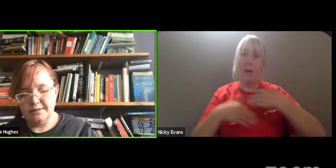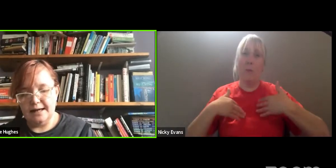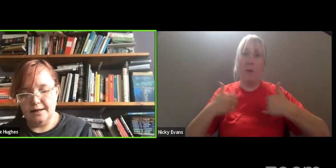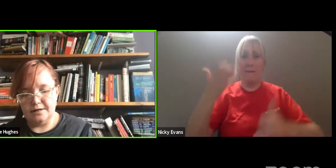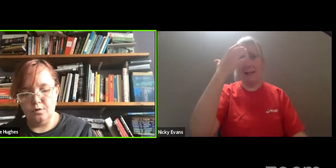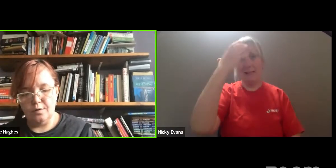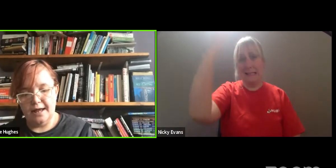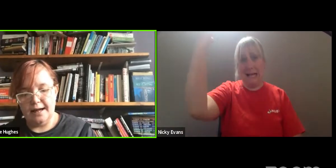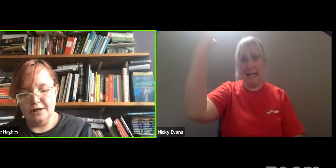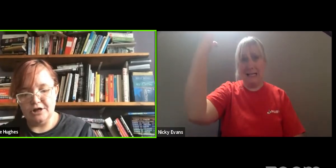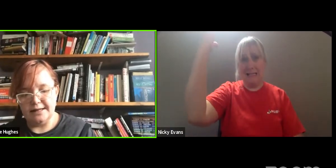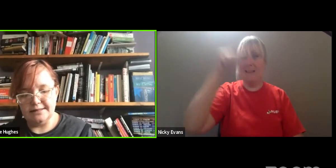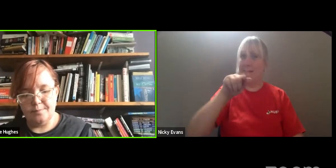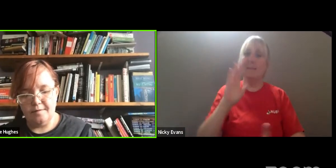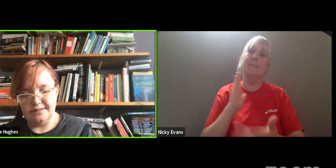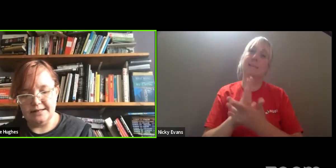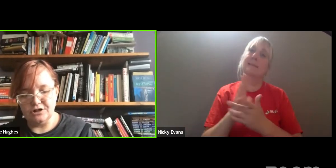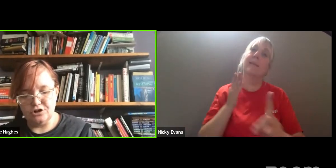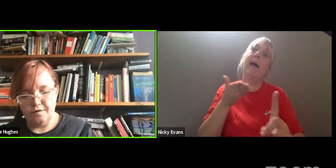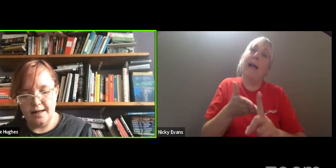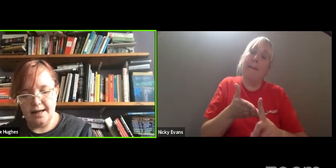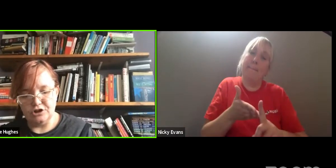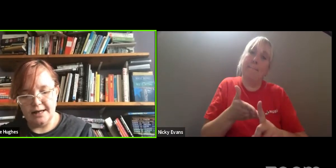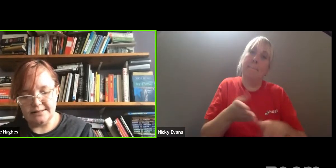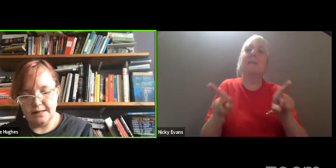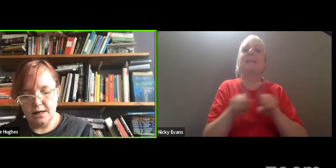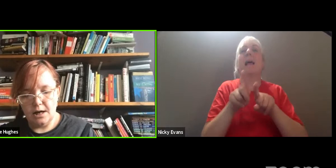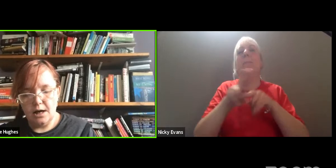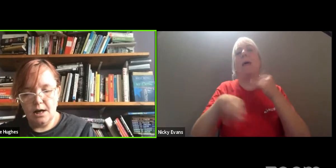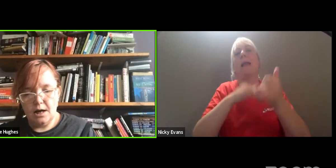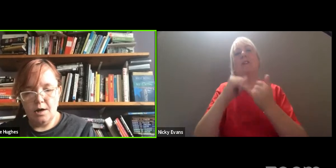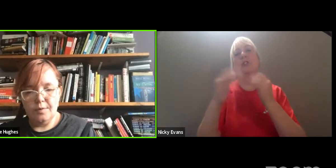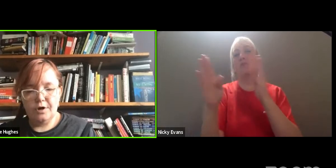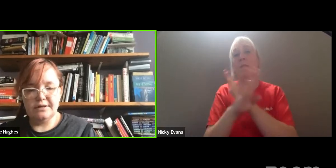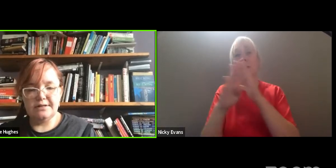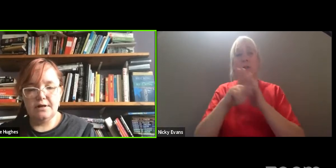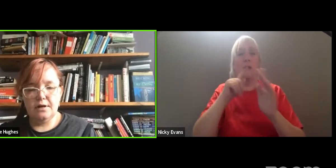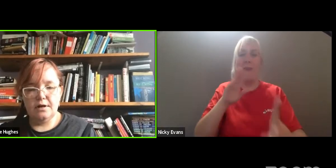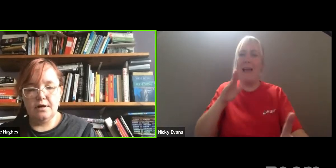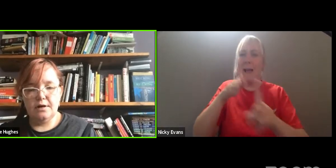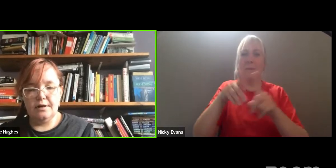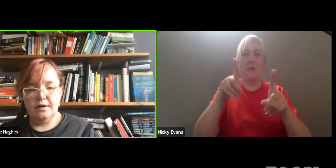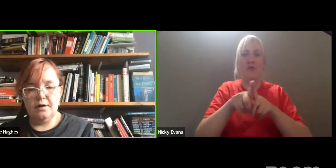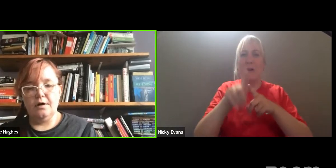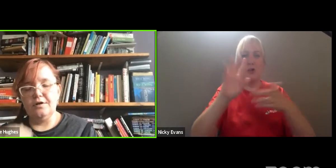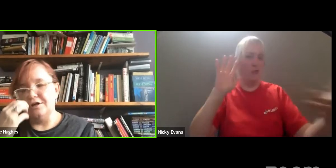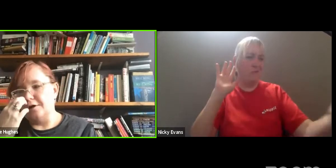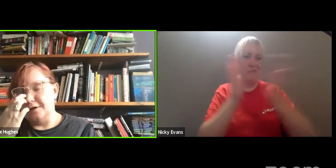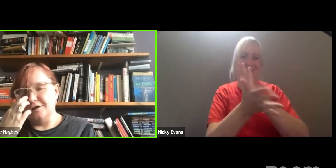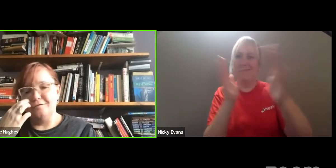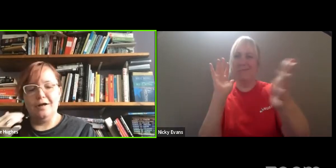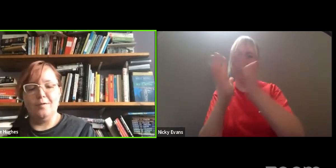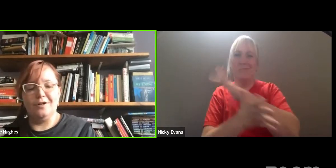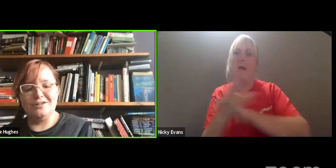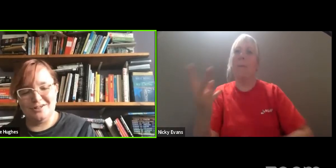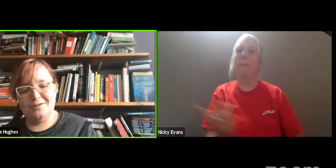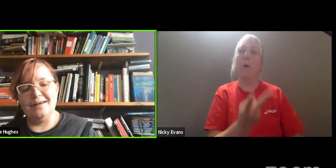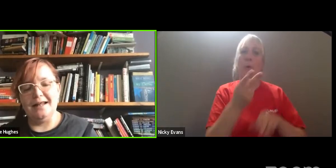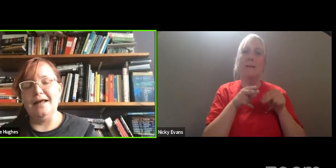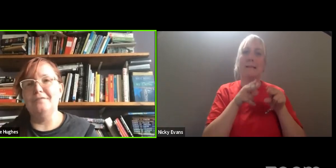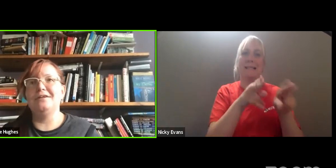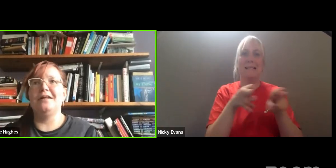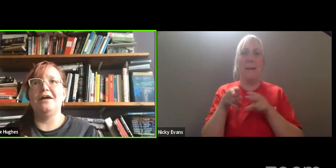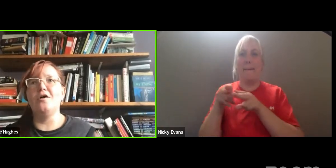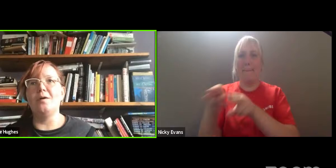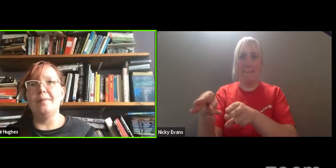beans about it, as long with the NHS, the privatisation of the NHS, because they didn't really want us to